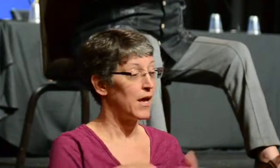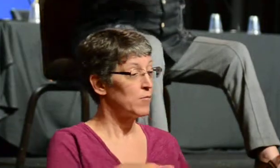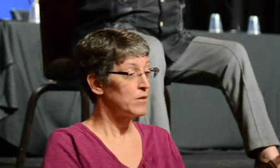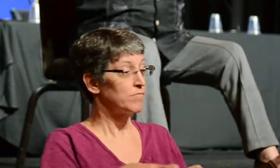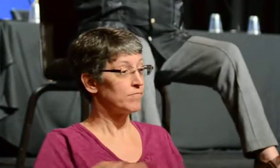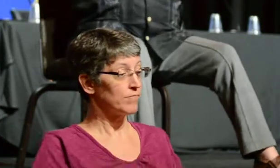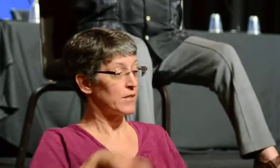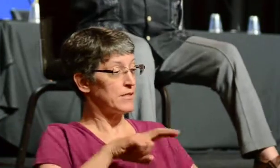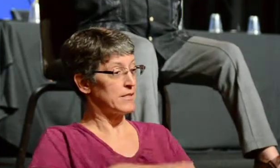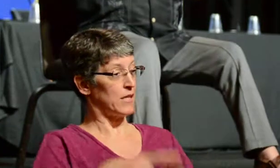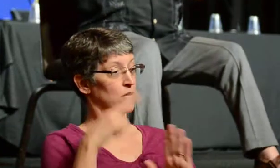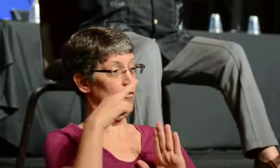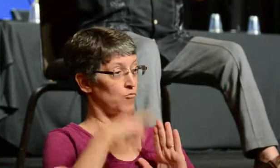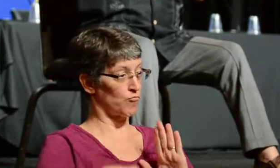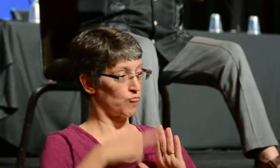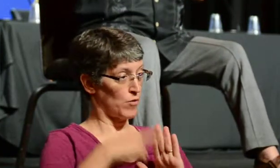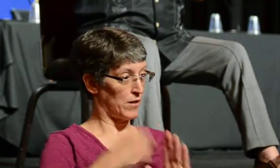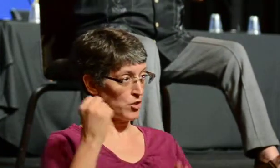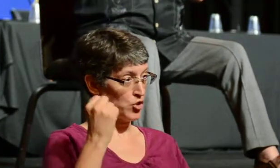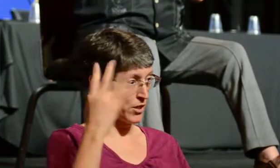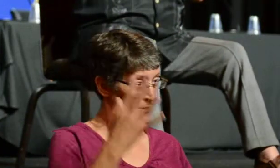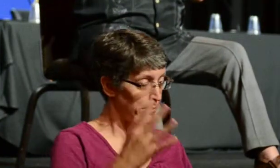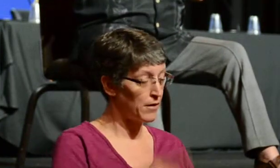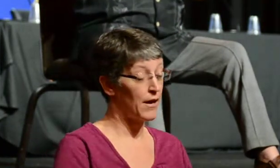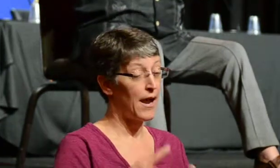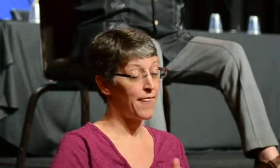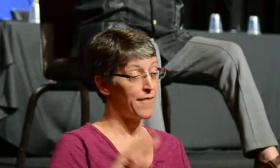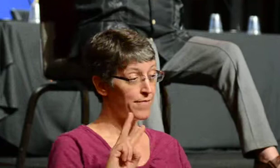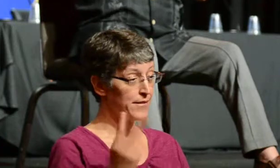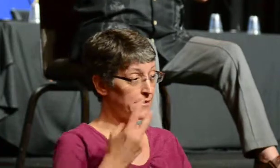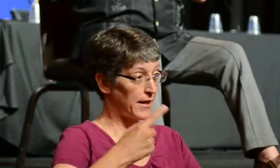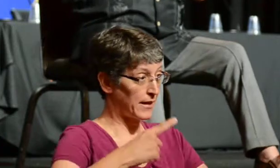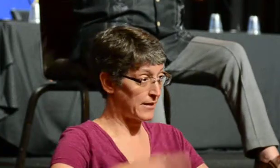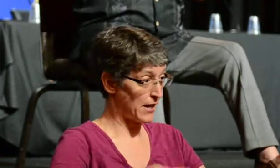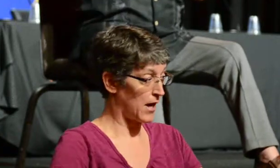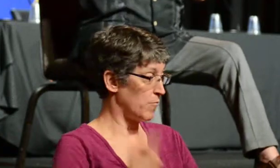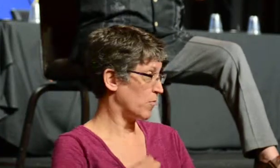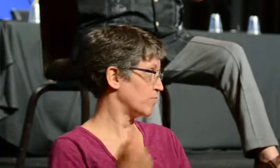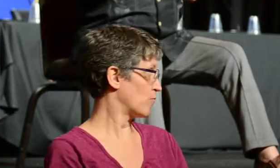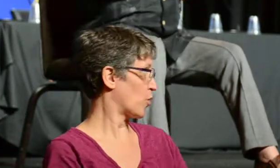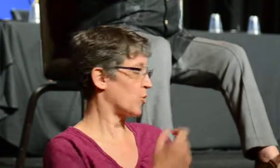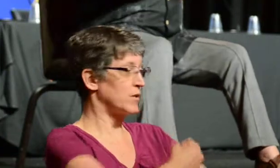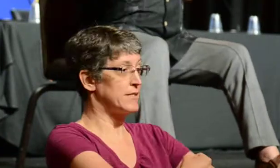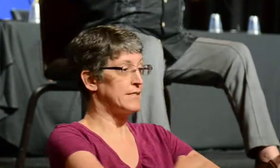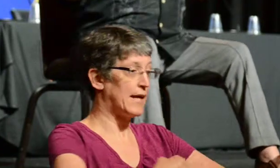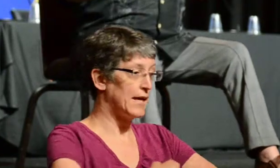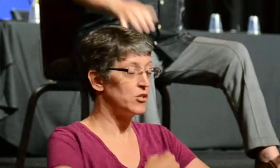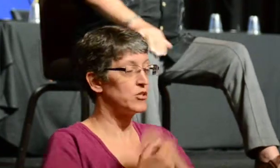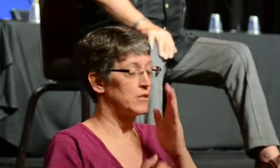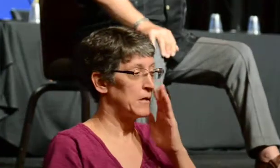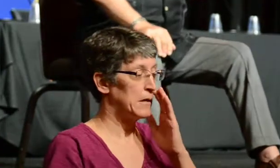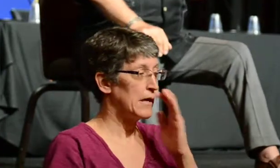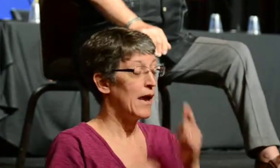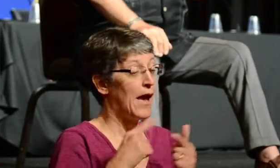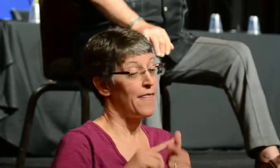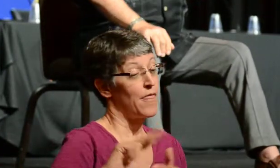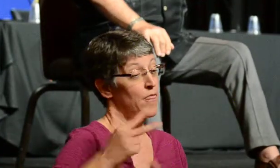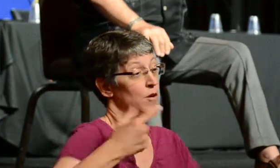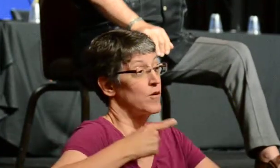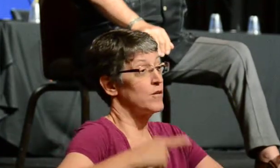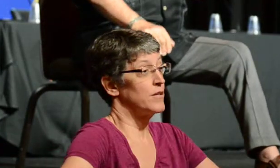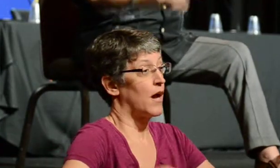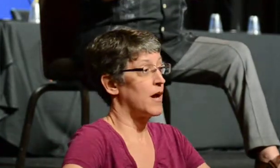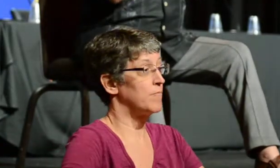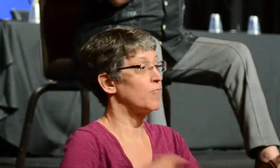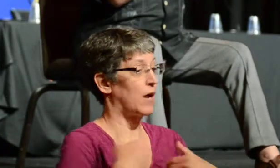table, gone a second time on stage, like you move there and you move there, and then the third time we do it is in